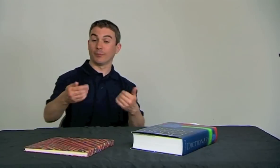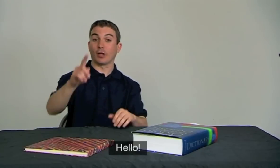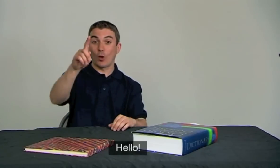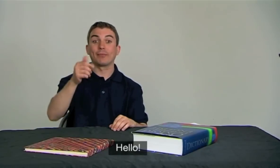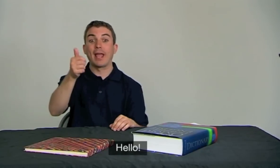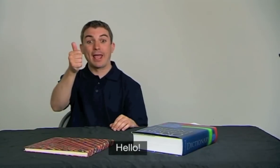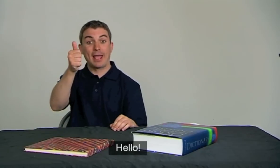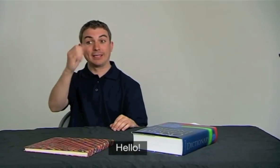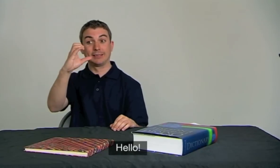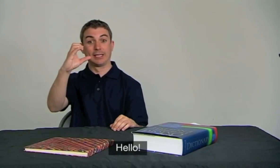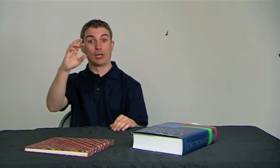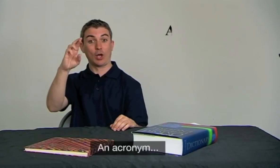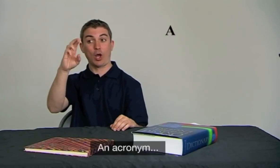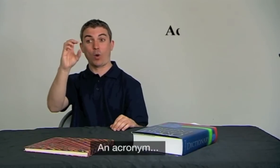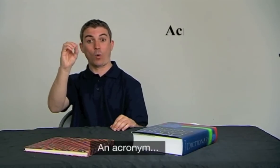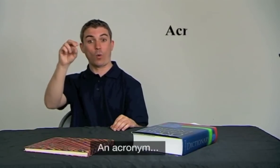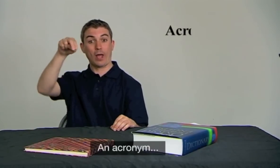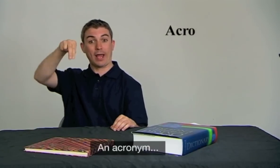Hello. An acronym